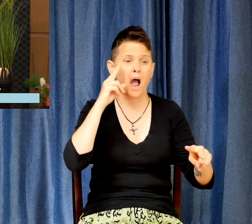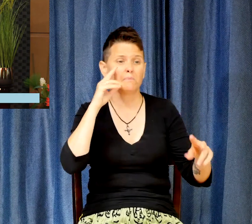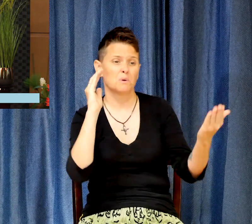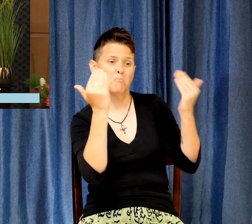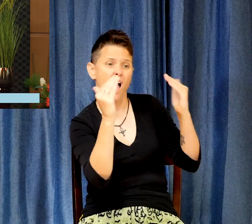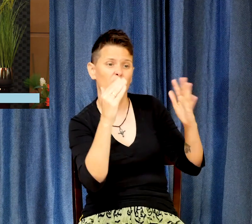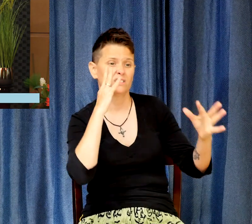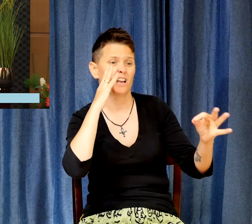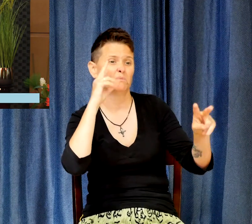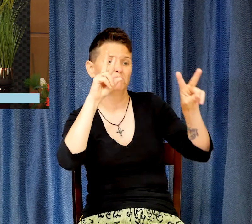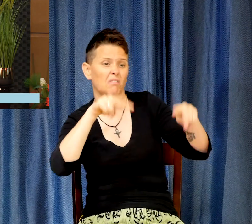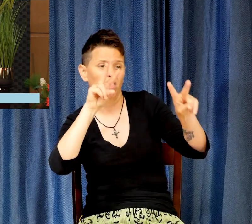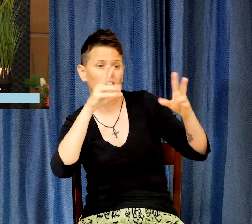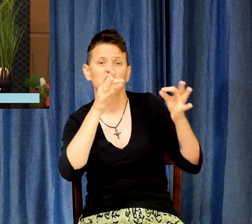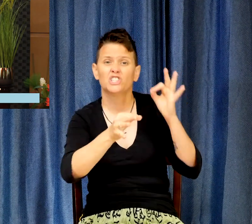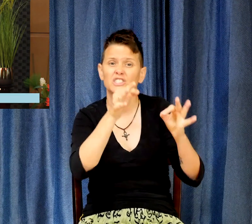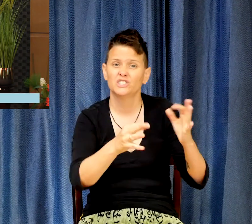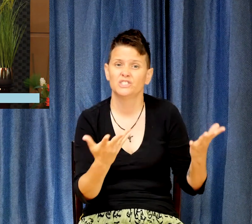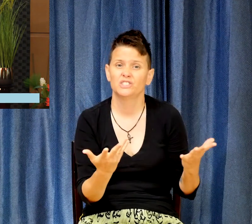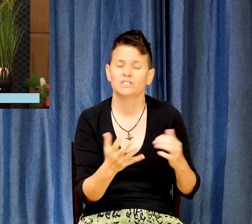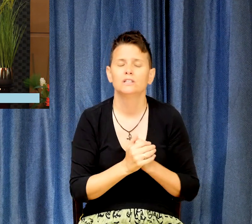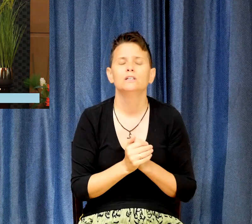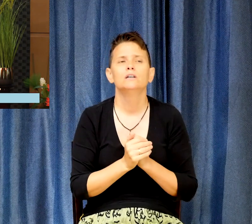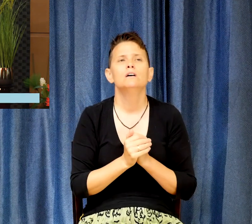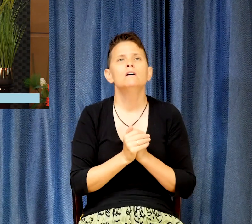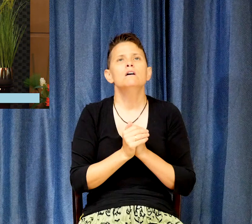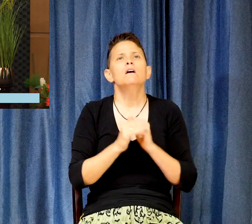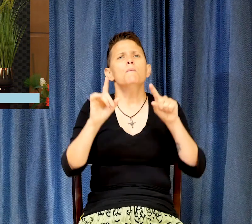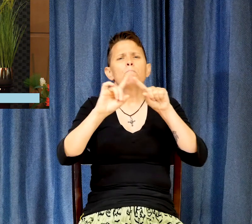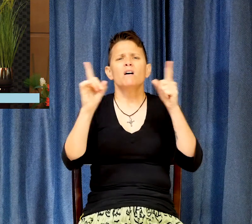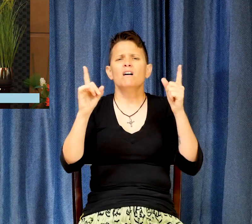But what if we could lean into those gaps and not fill them?